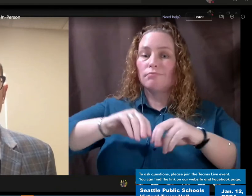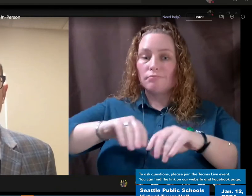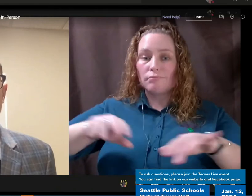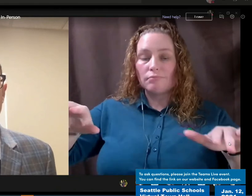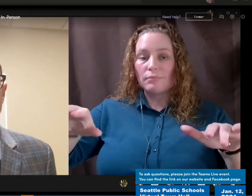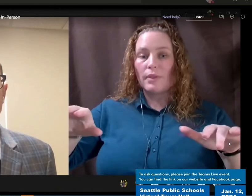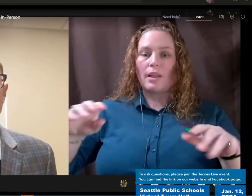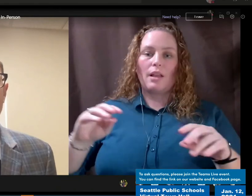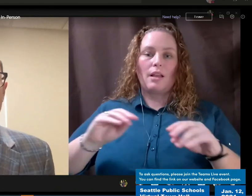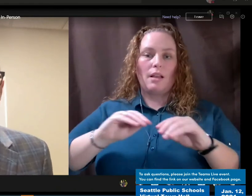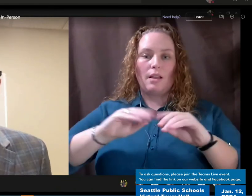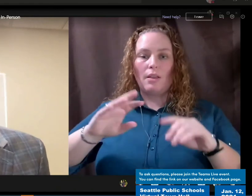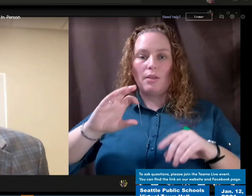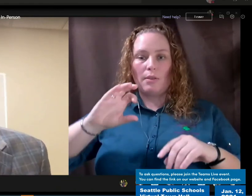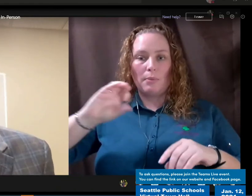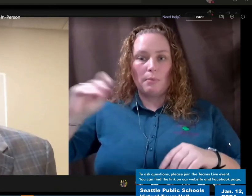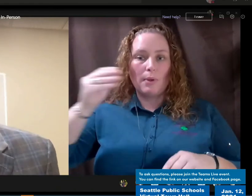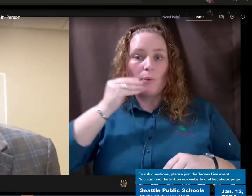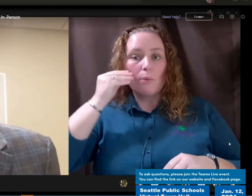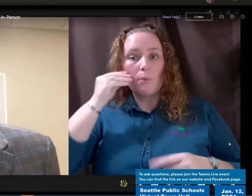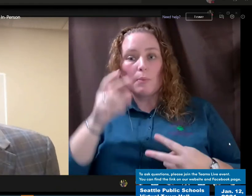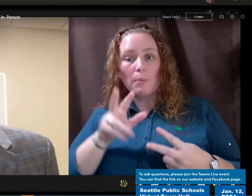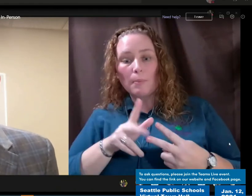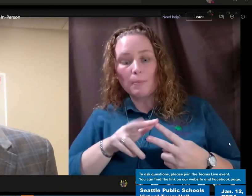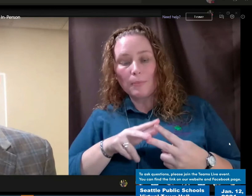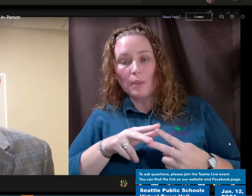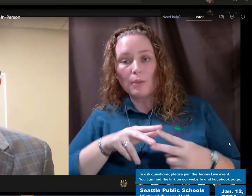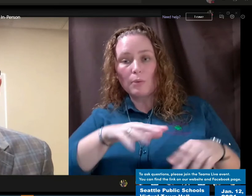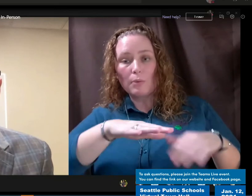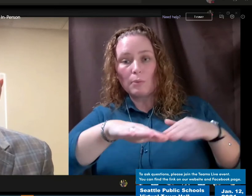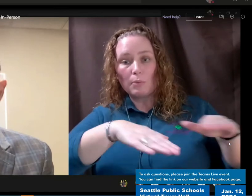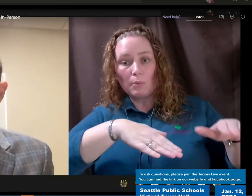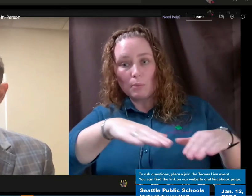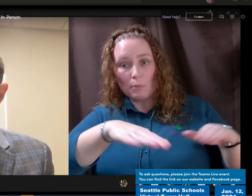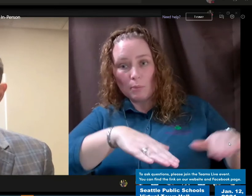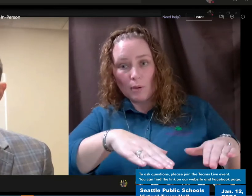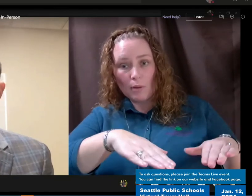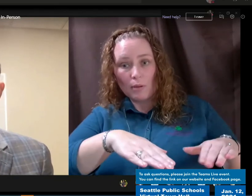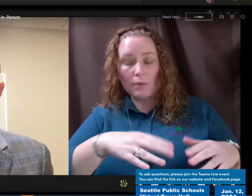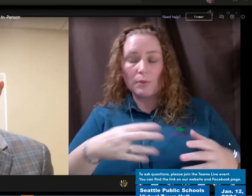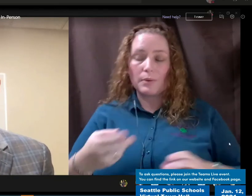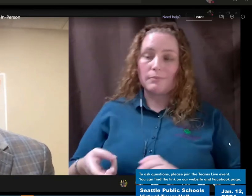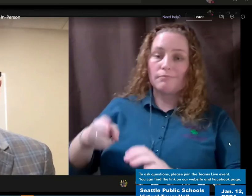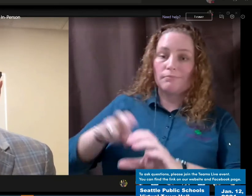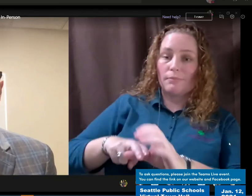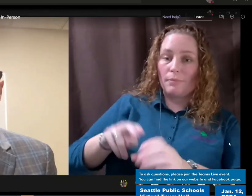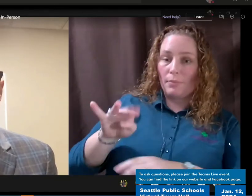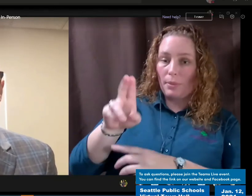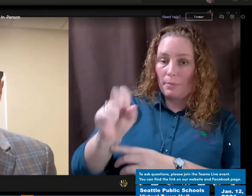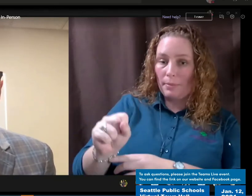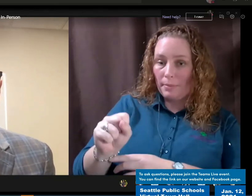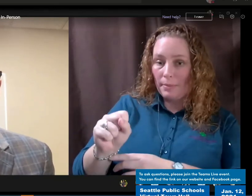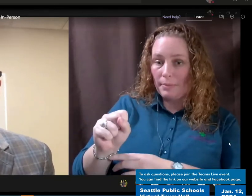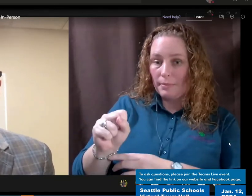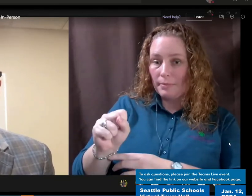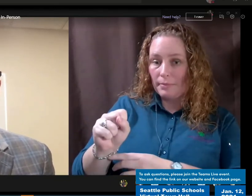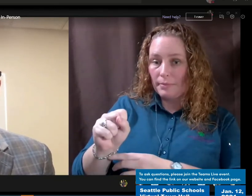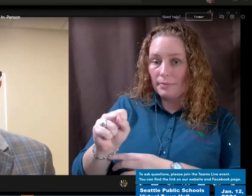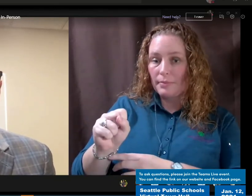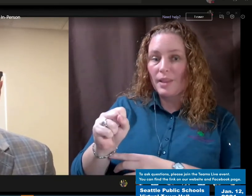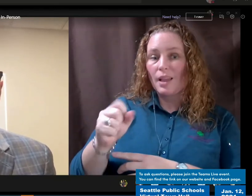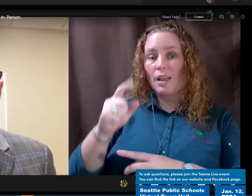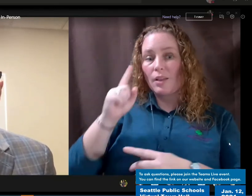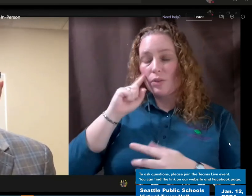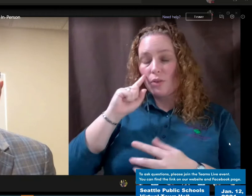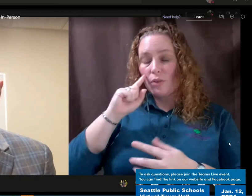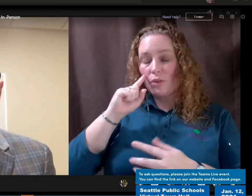would get home either by walking or through the bus. So those are the major pieces of what it would look like, again, for